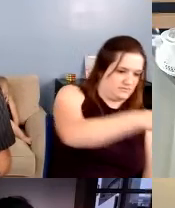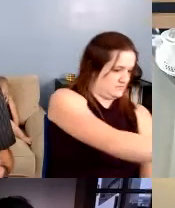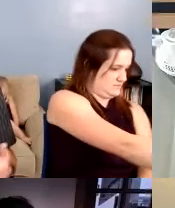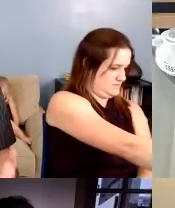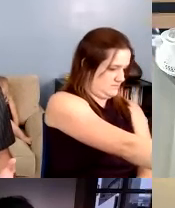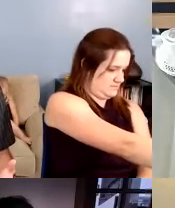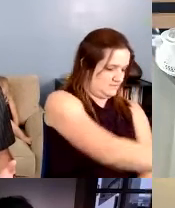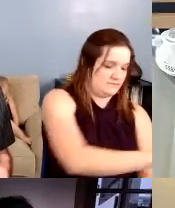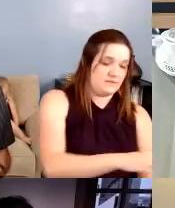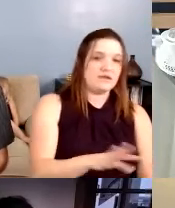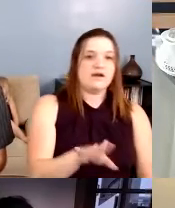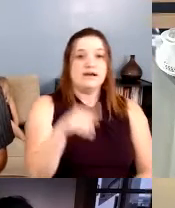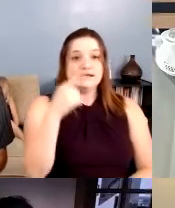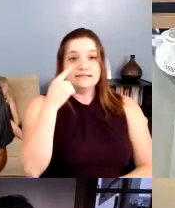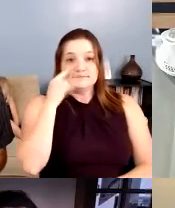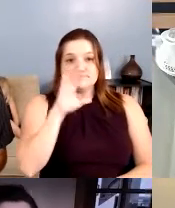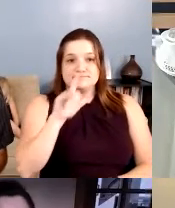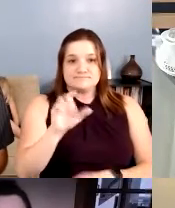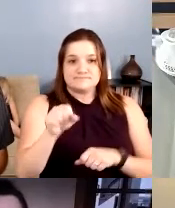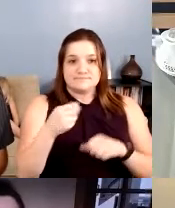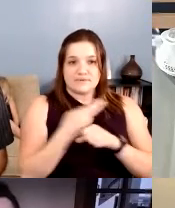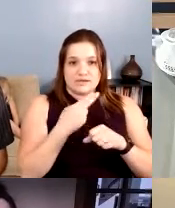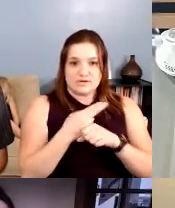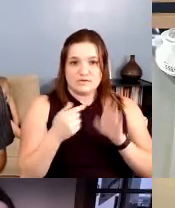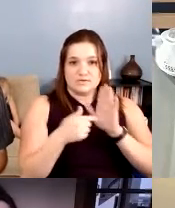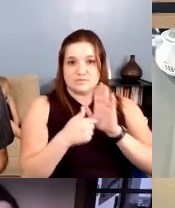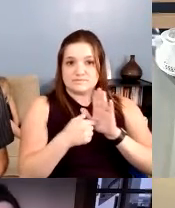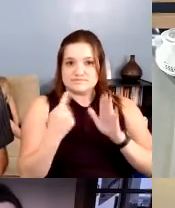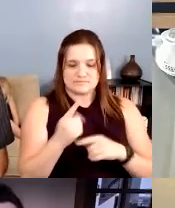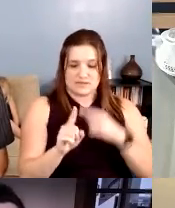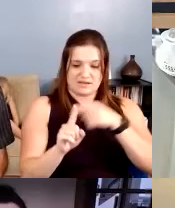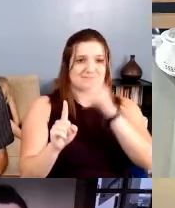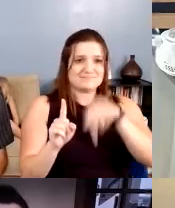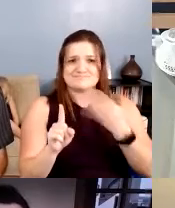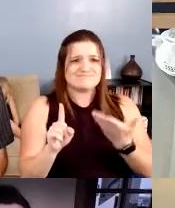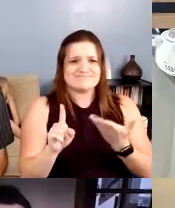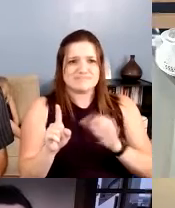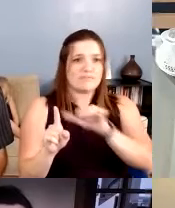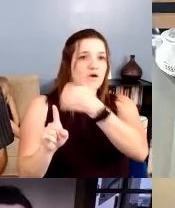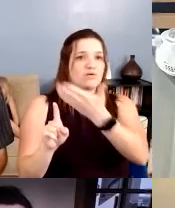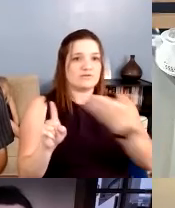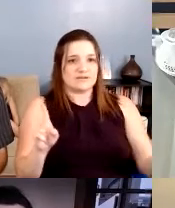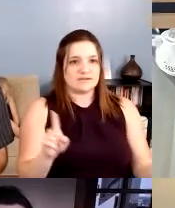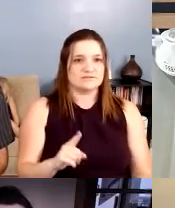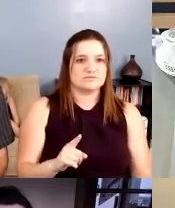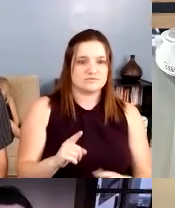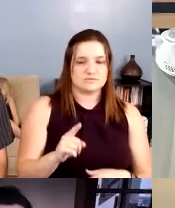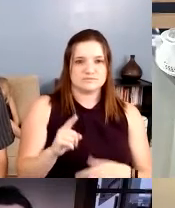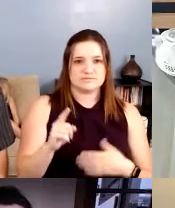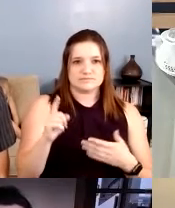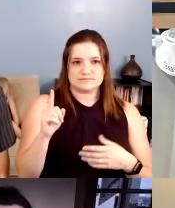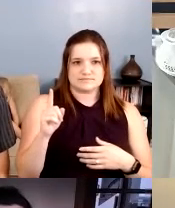used to represent something? And that doesn't even necessarily have to be a person. It could be other objects or things as well.